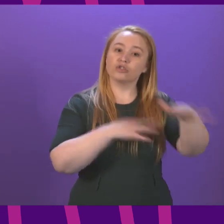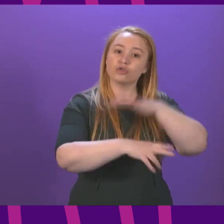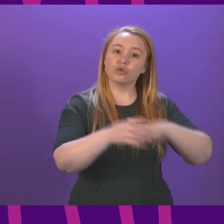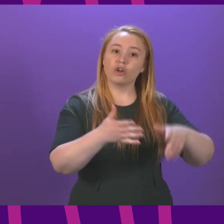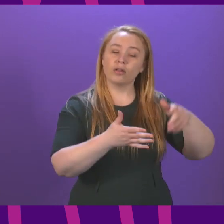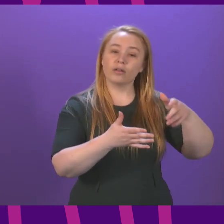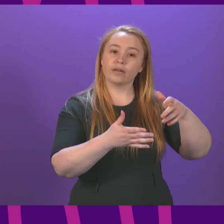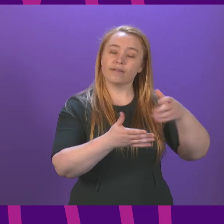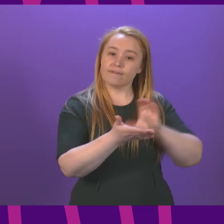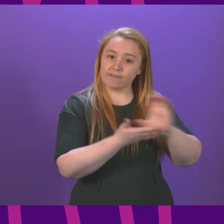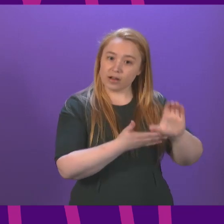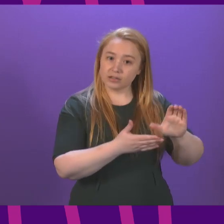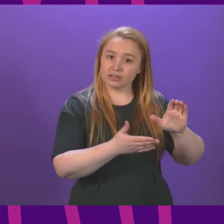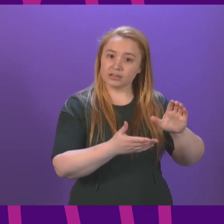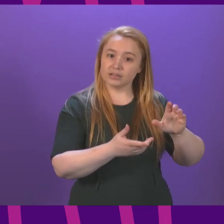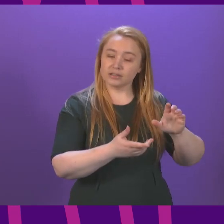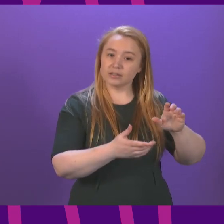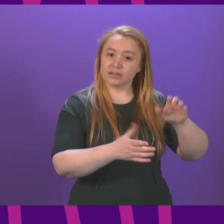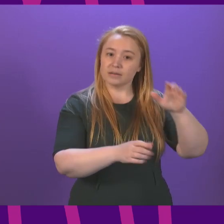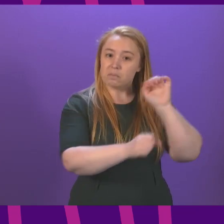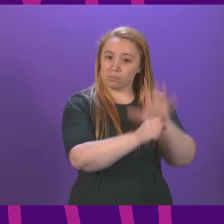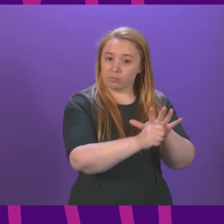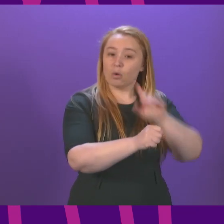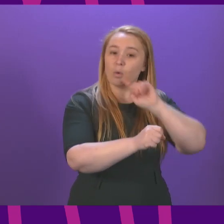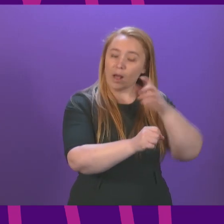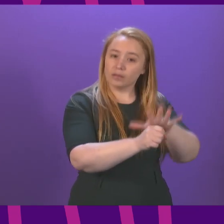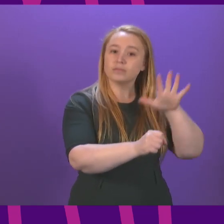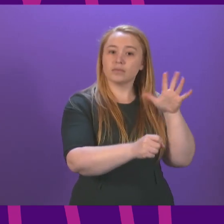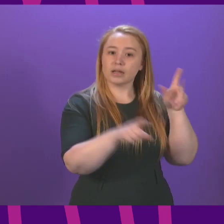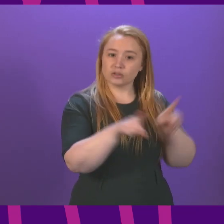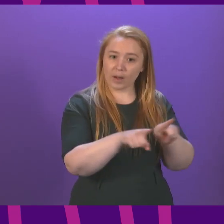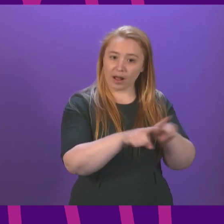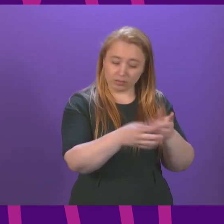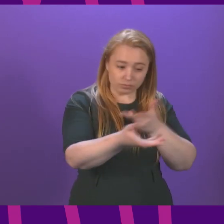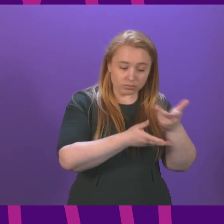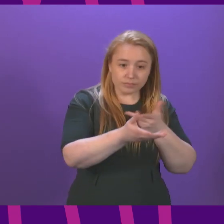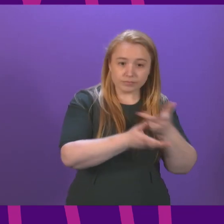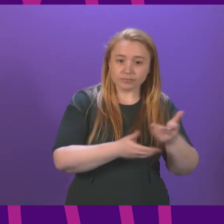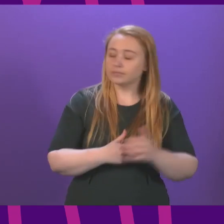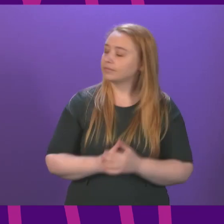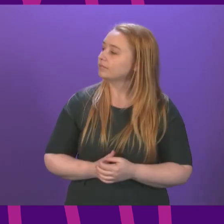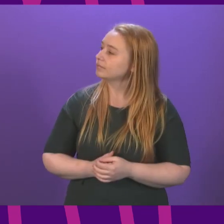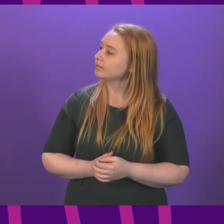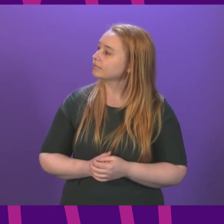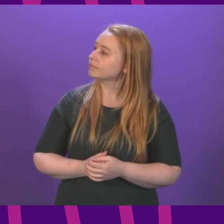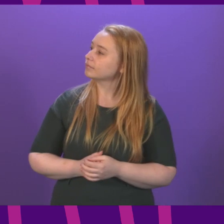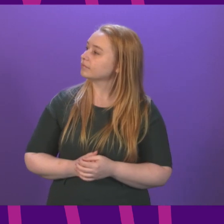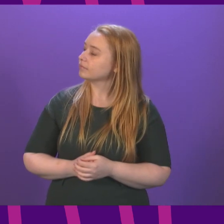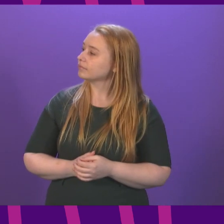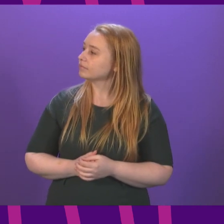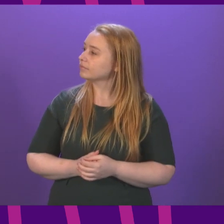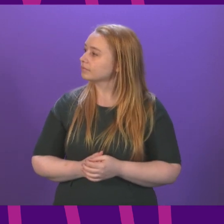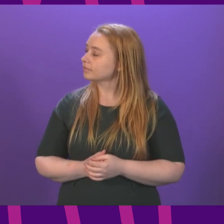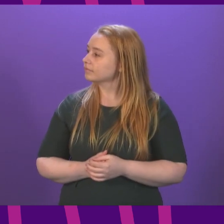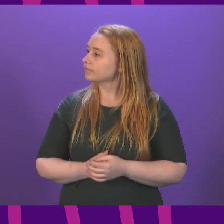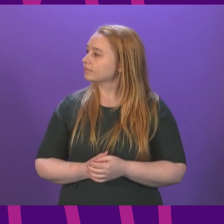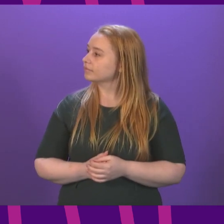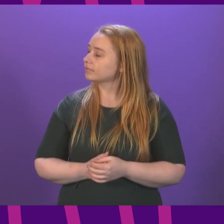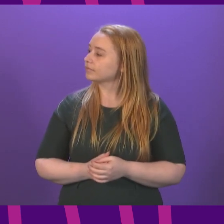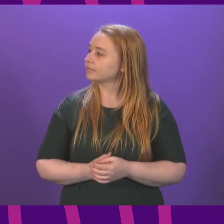suspension. David Stewart David you. I am grateful for the very detailed response from the First Minister.